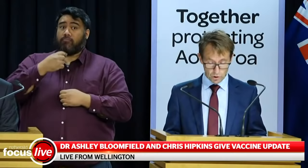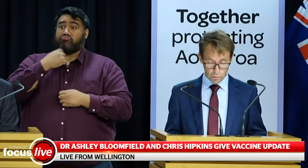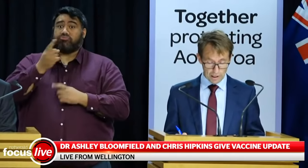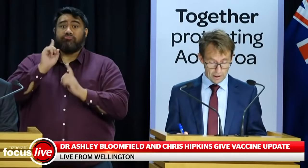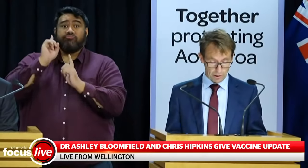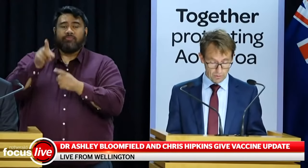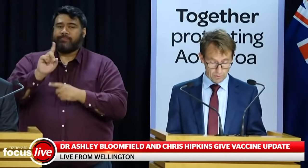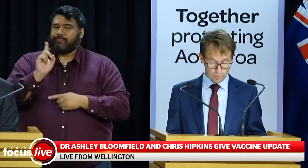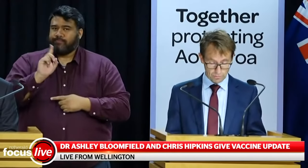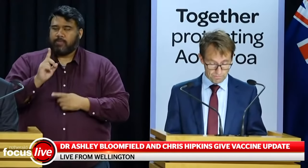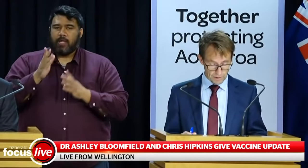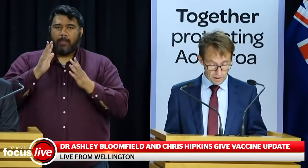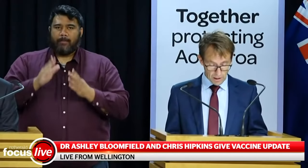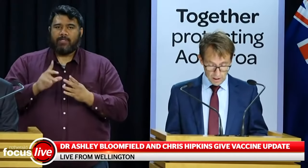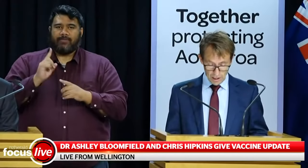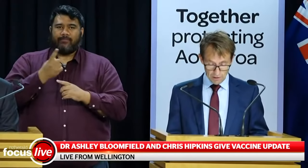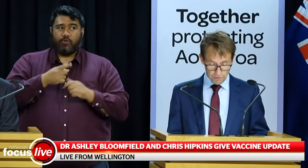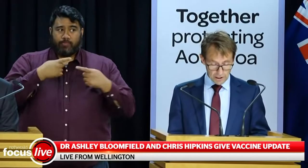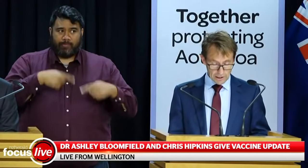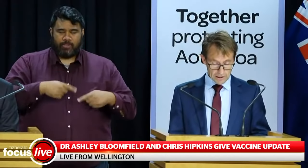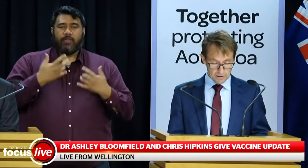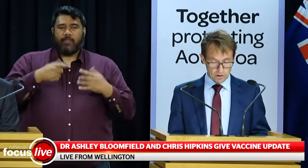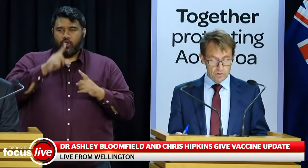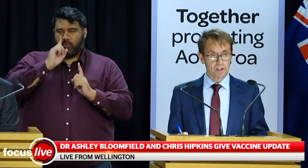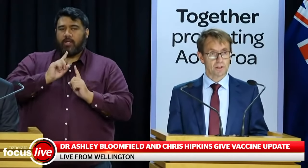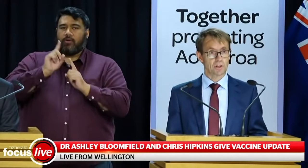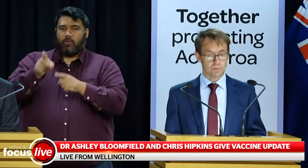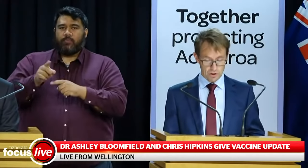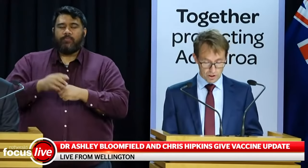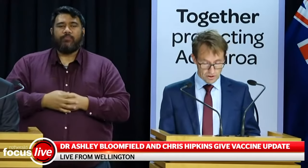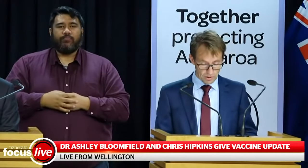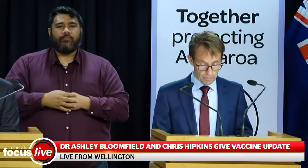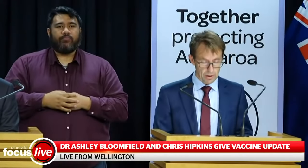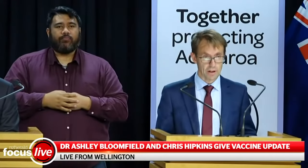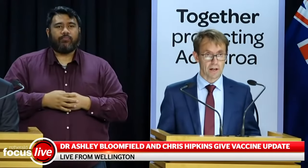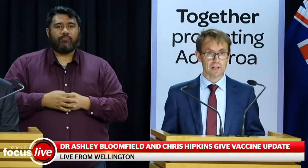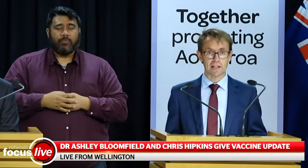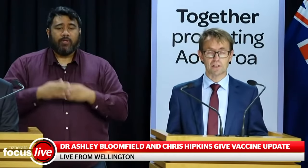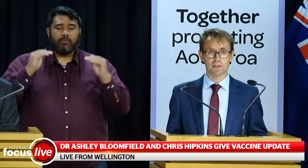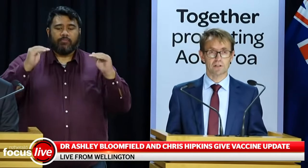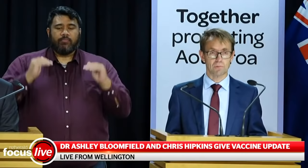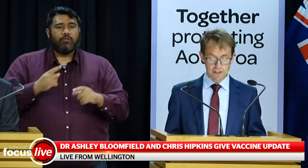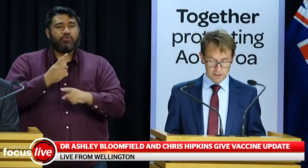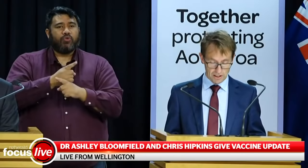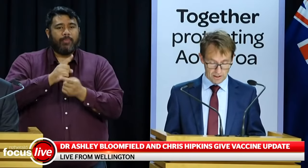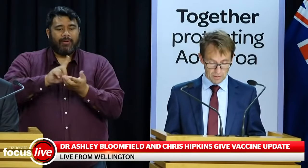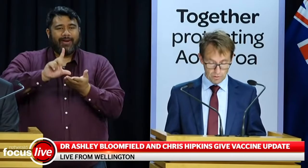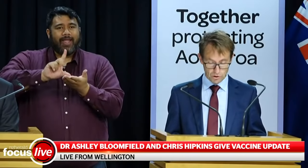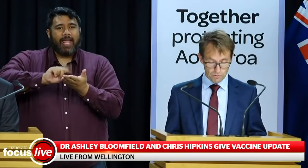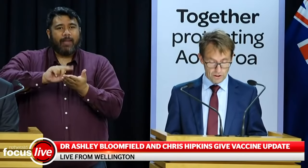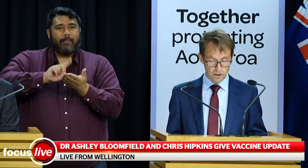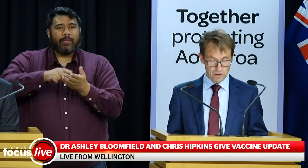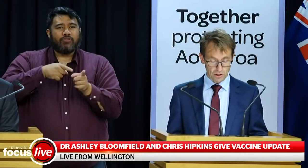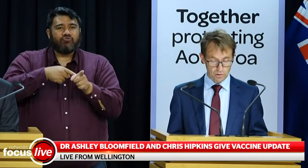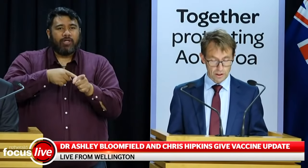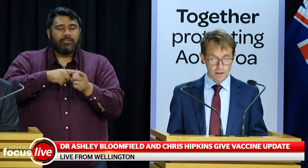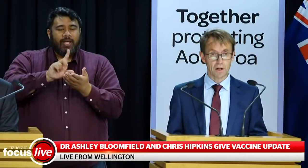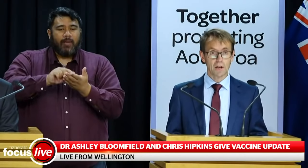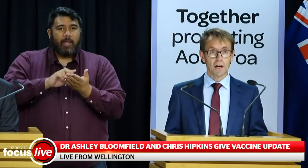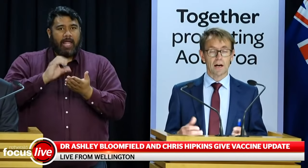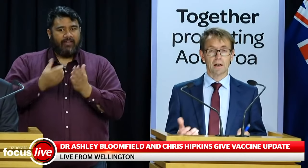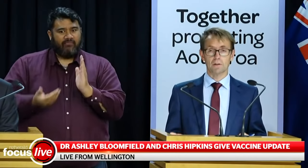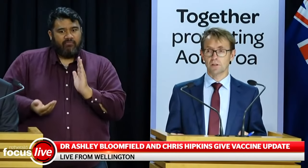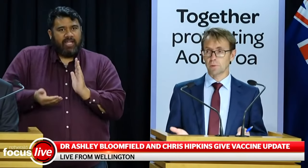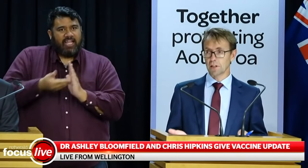of people who are going through them all. And finally, the New Zealand COVID Tracer app, the latest release has a number of new features,